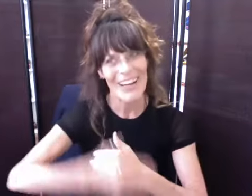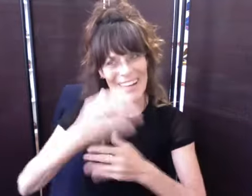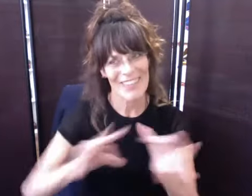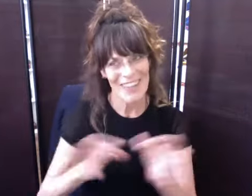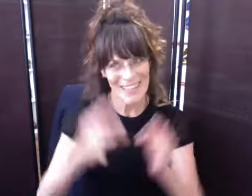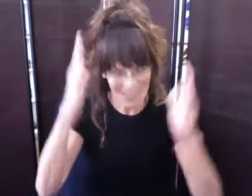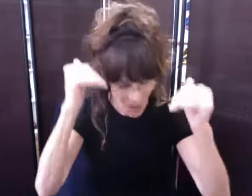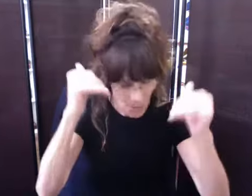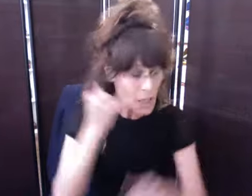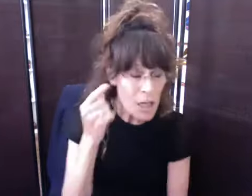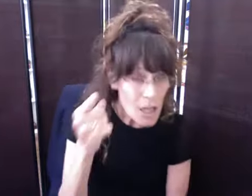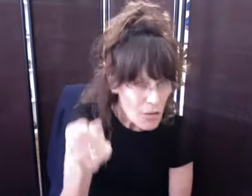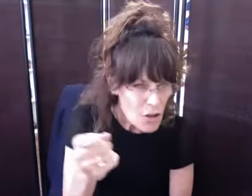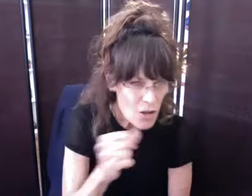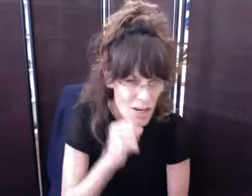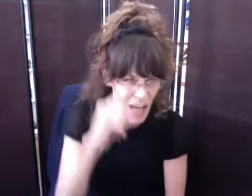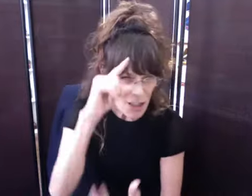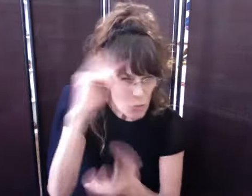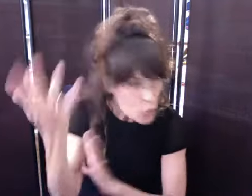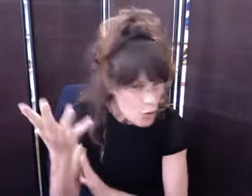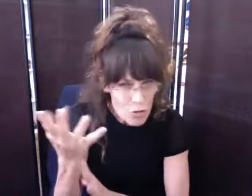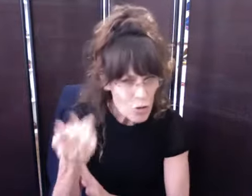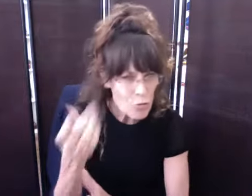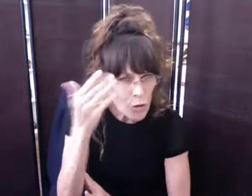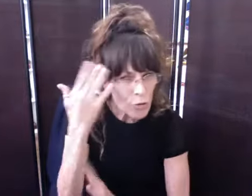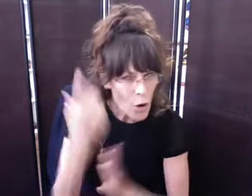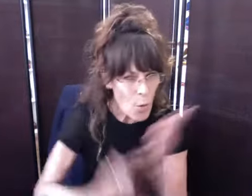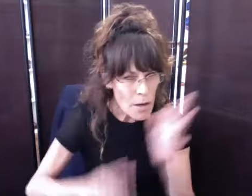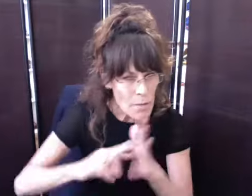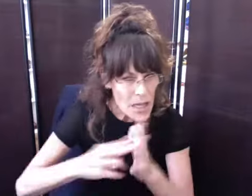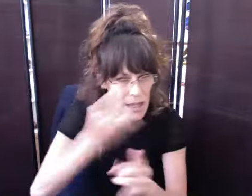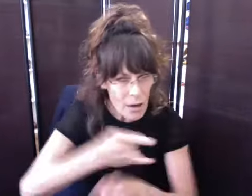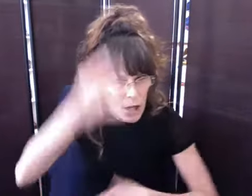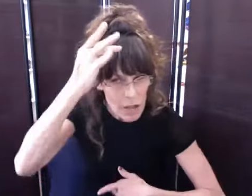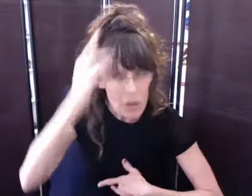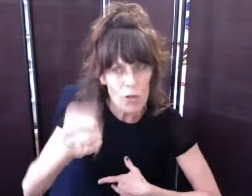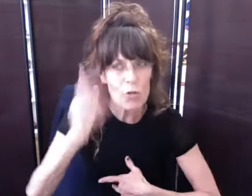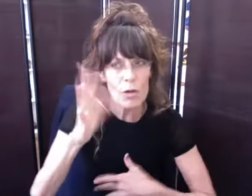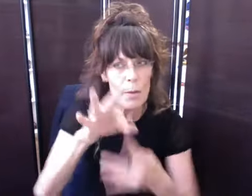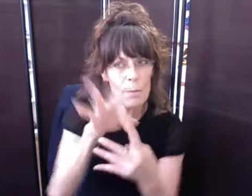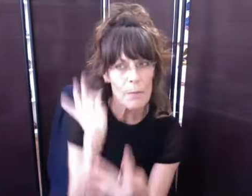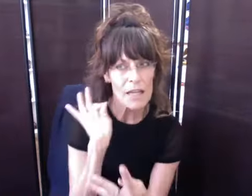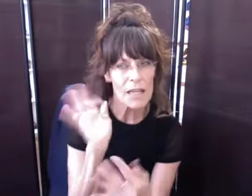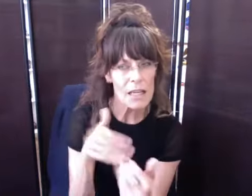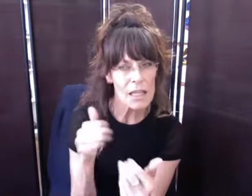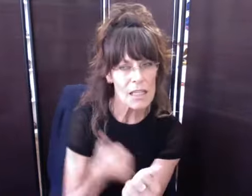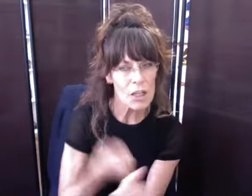if you're not screwed, if you don't know what you have, you'll choose an easier solution than the work. But if you